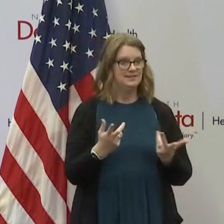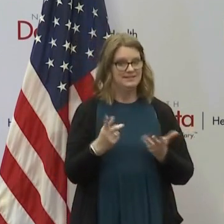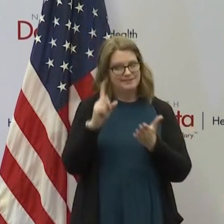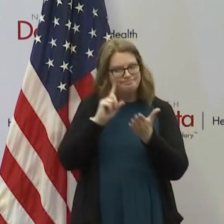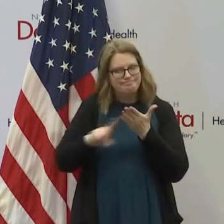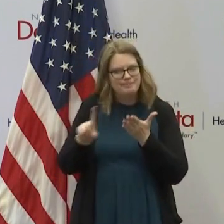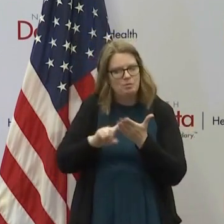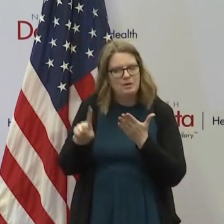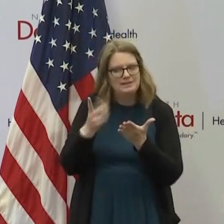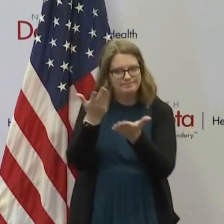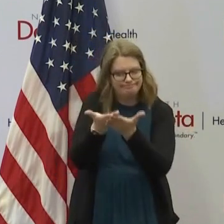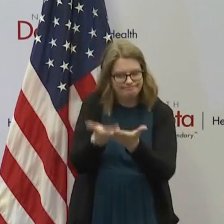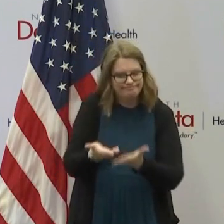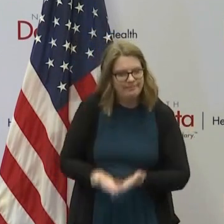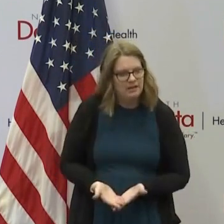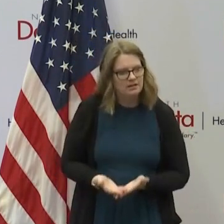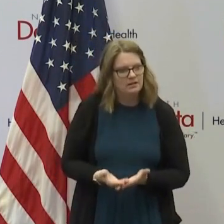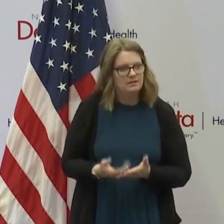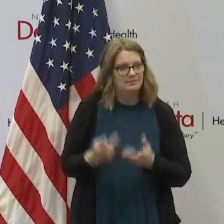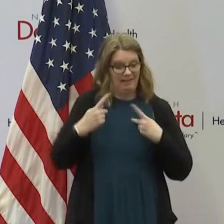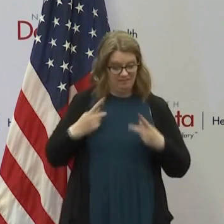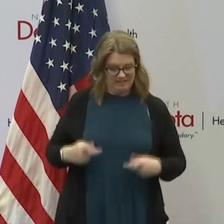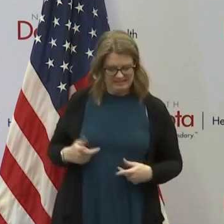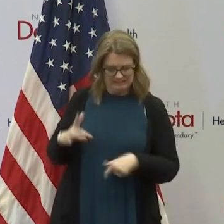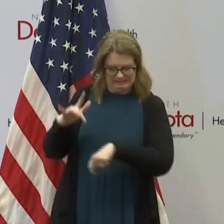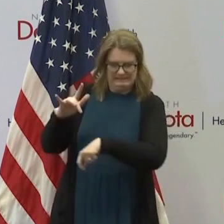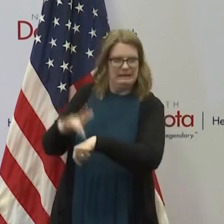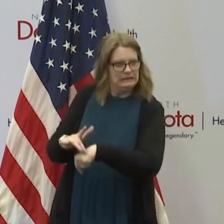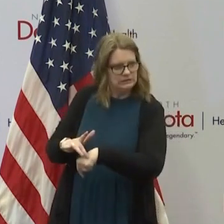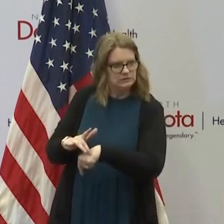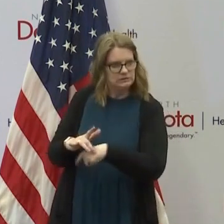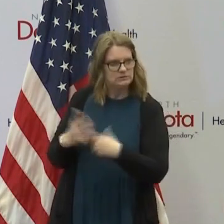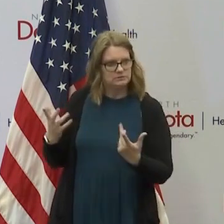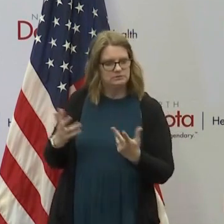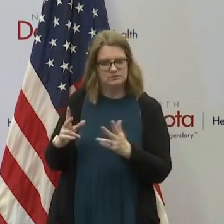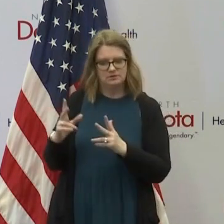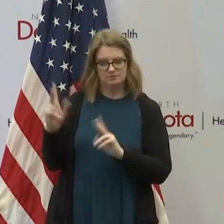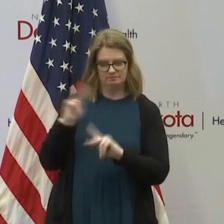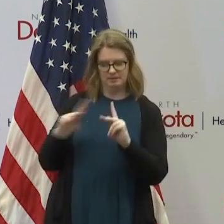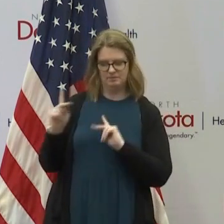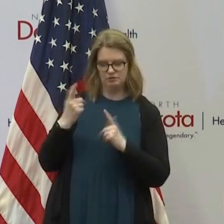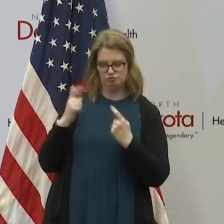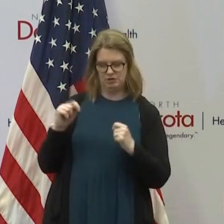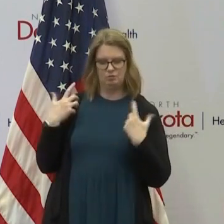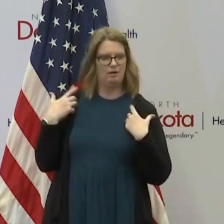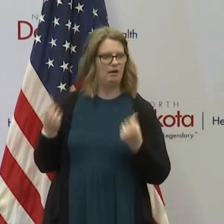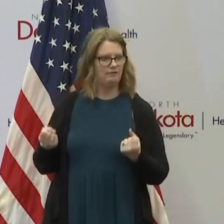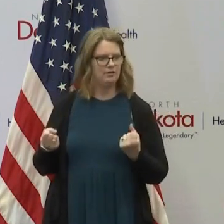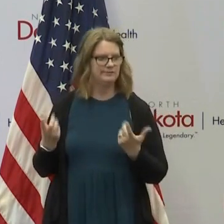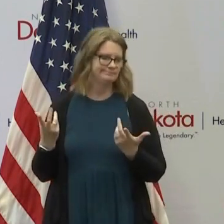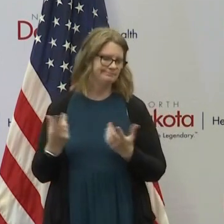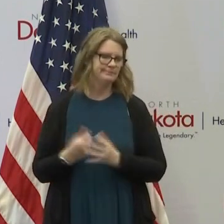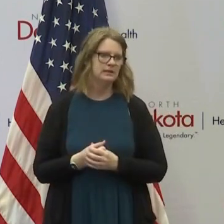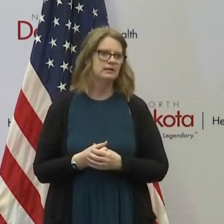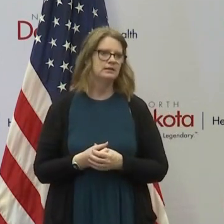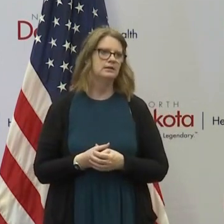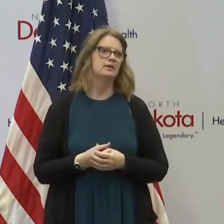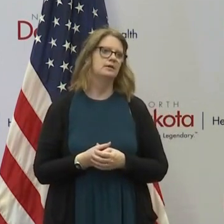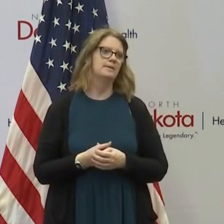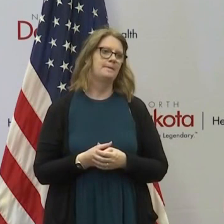studies that show that just even physical touch makes a difference when people are trying to recover from an illness. And so, you know, and this